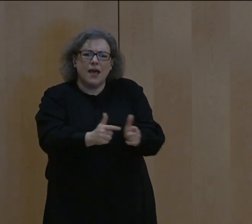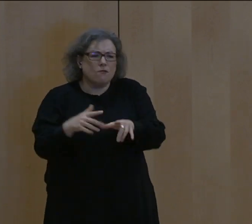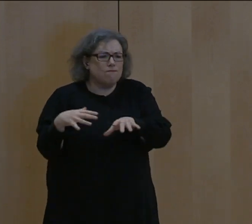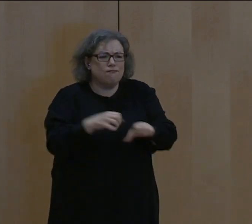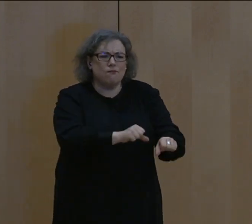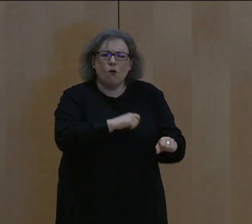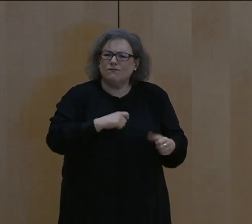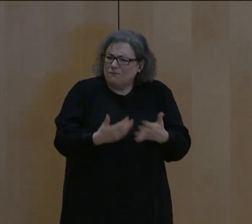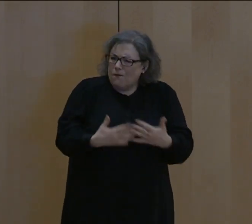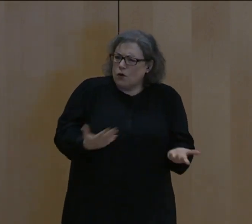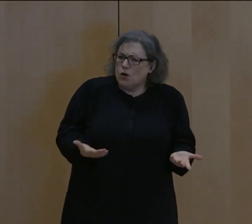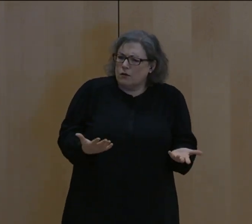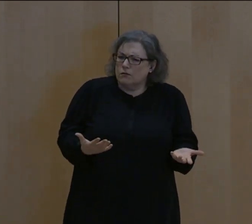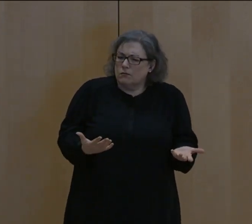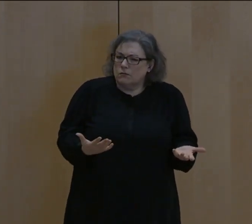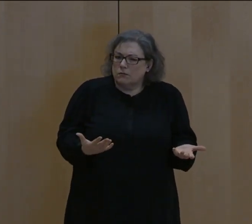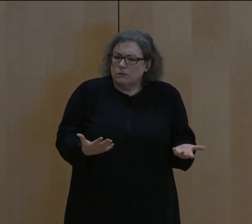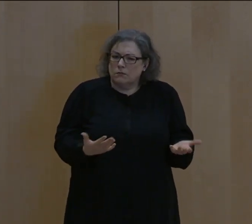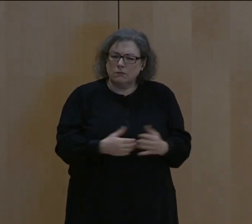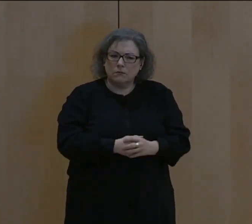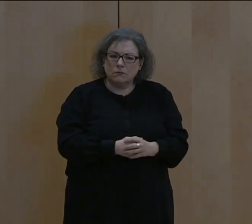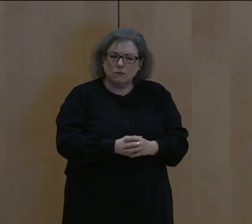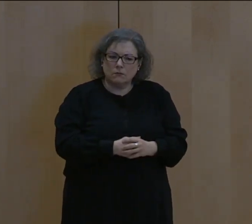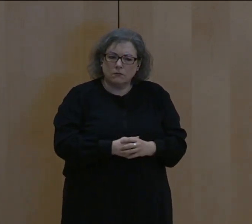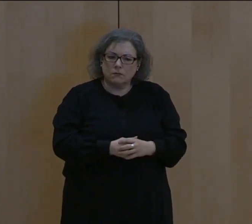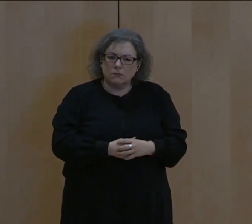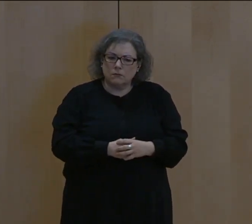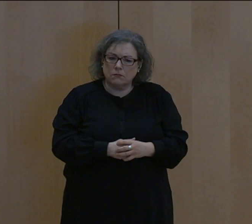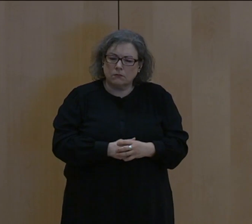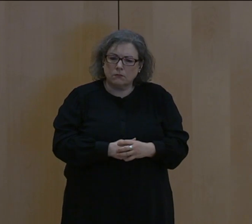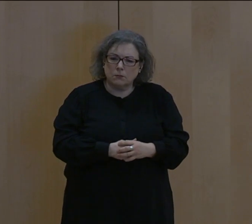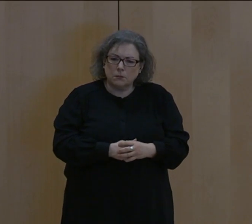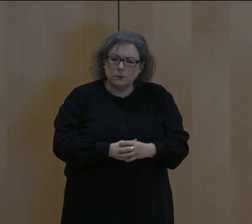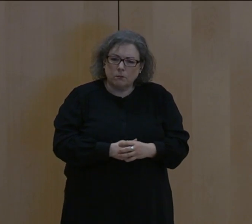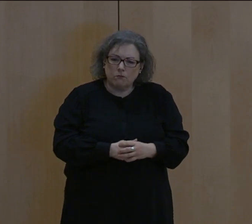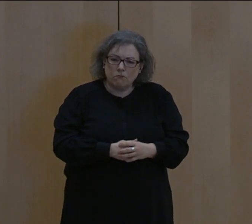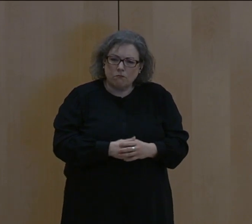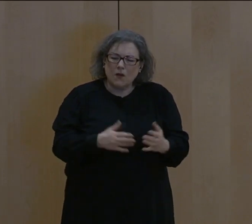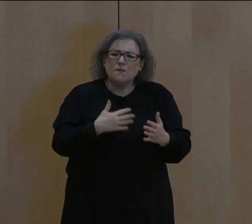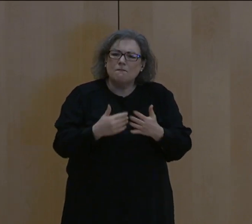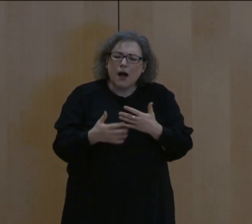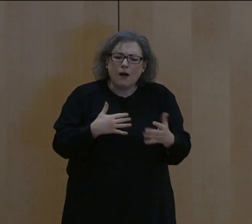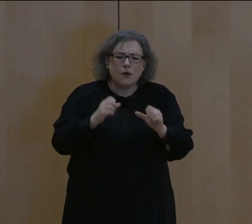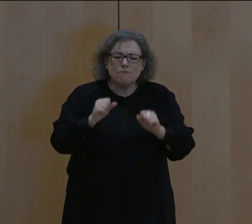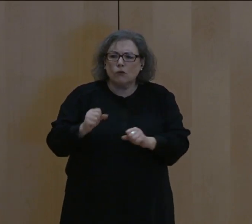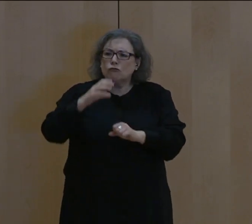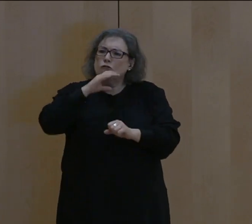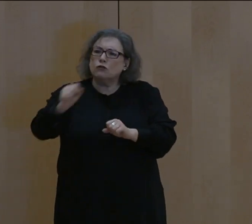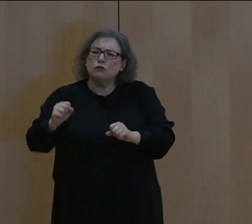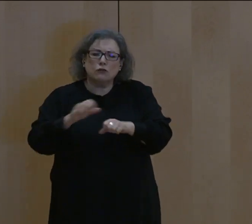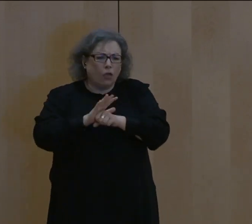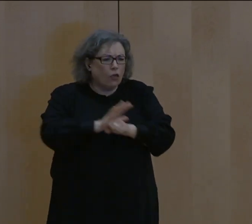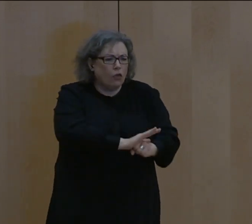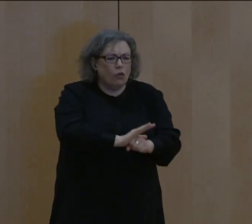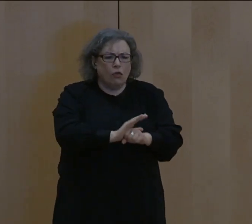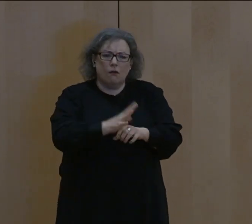Why do they need to subdue the nation to make a slave of the neighboring country? Ladies and gentlemen,